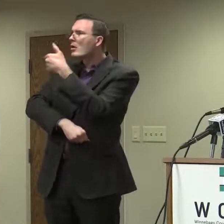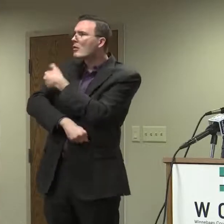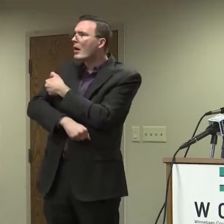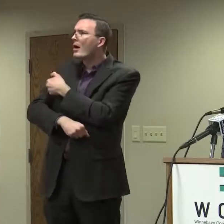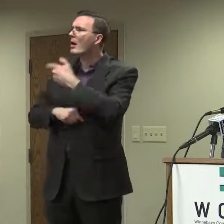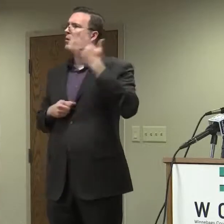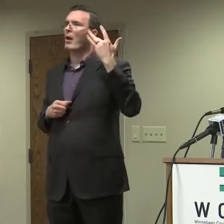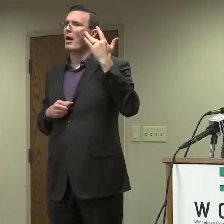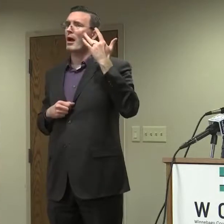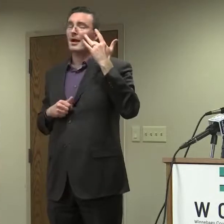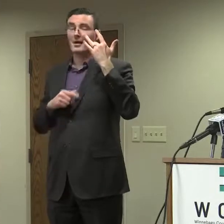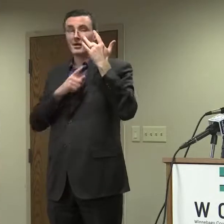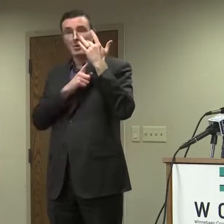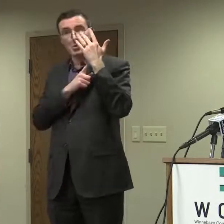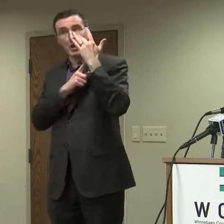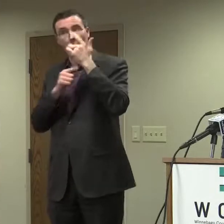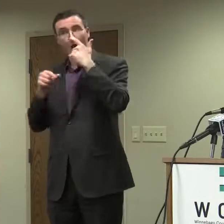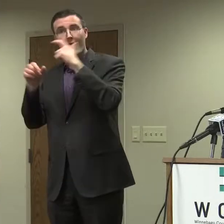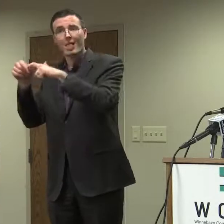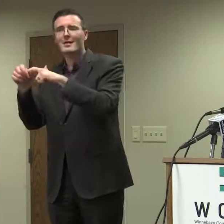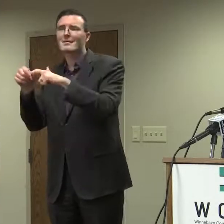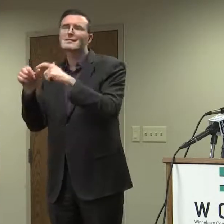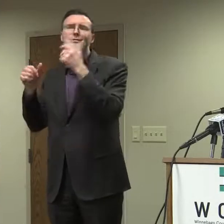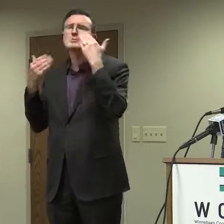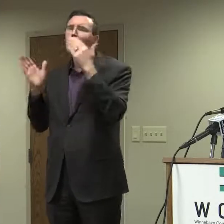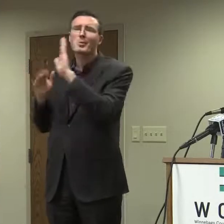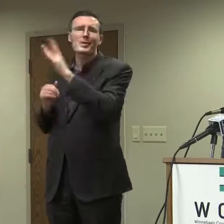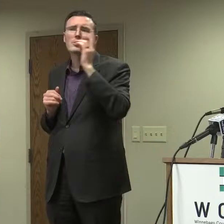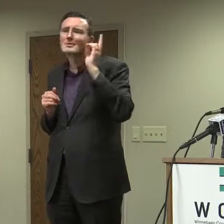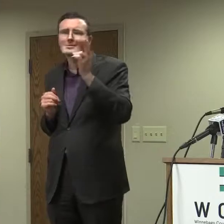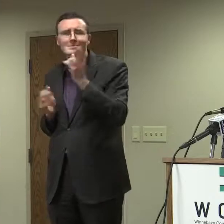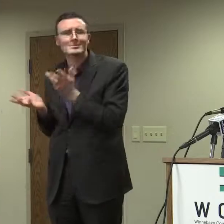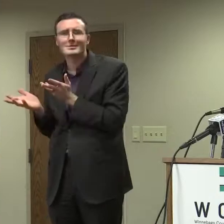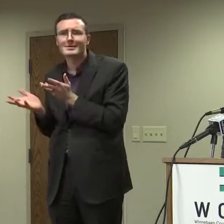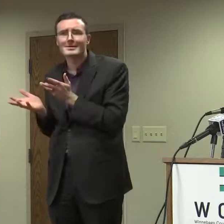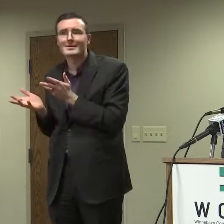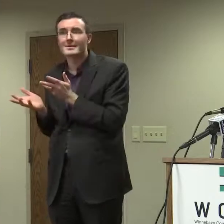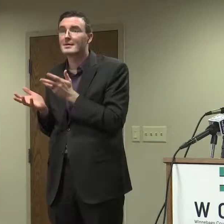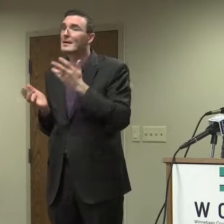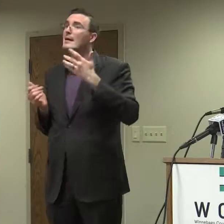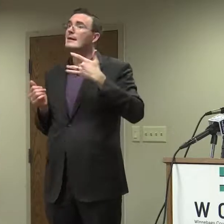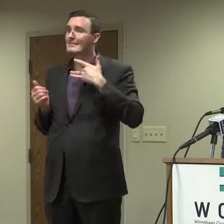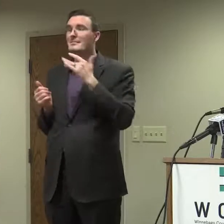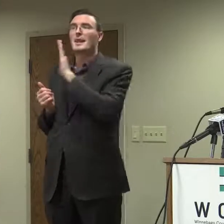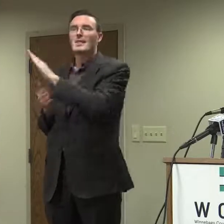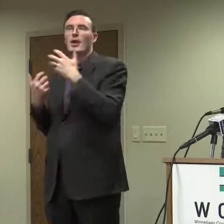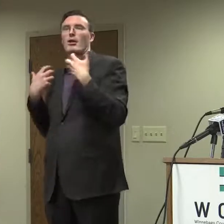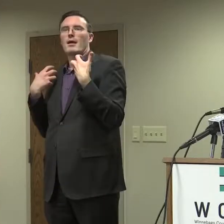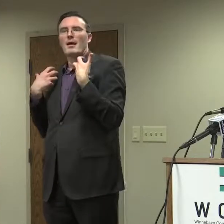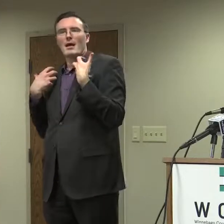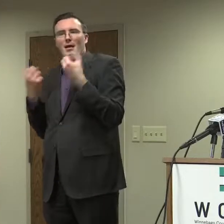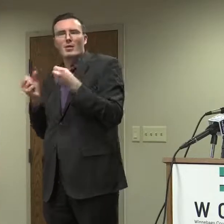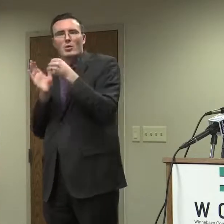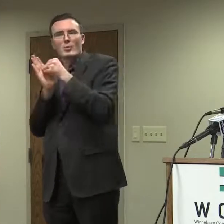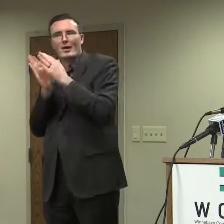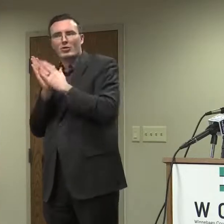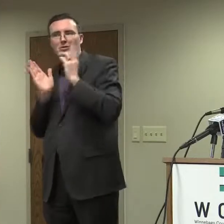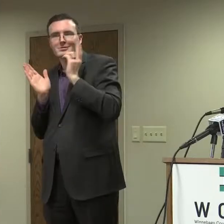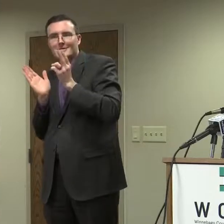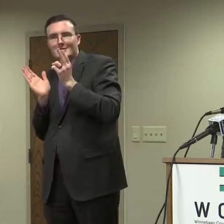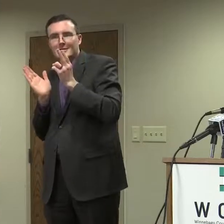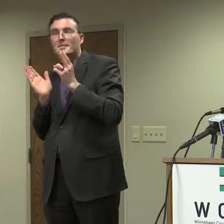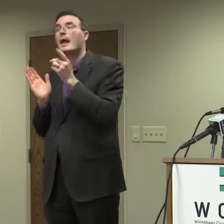not know all of their medical history, right? Because this is generated by their electronic health record, not by positive responses